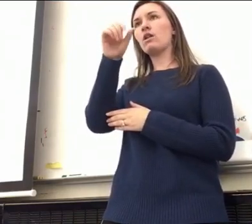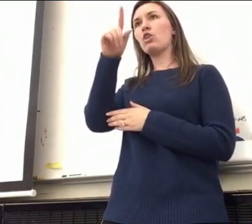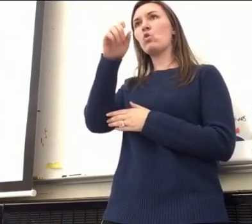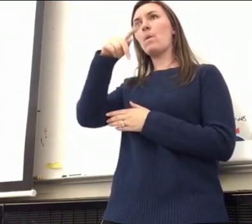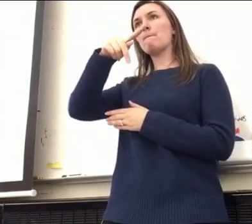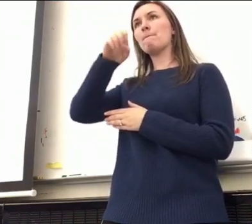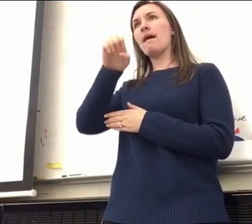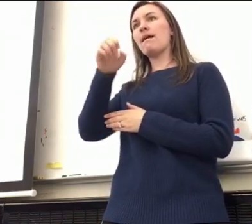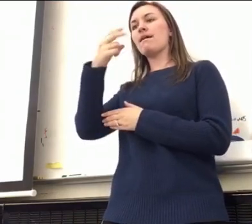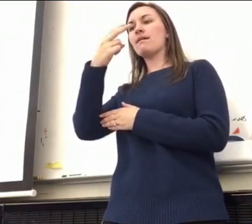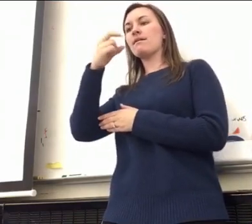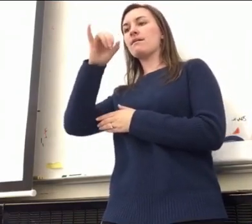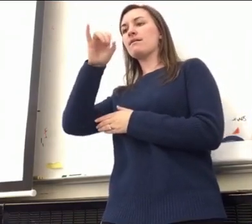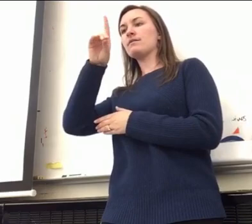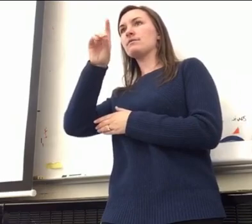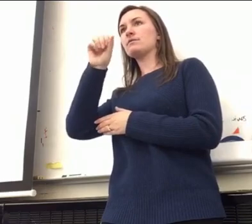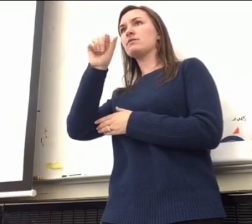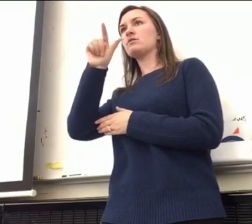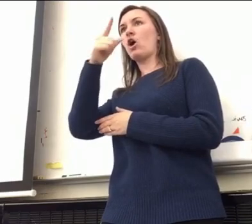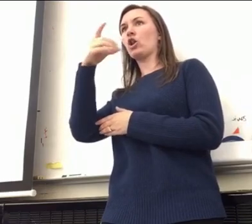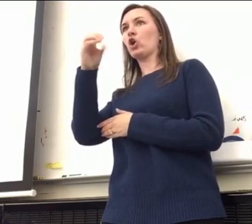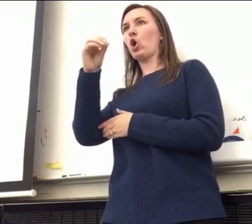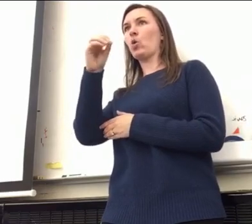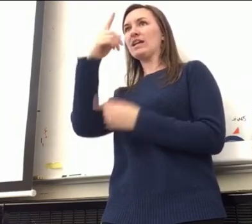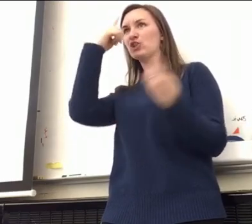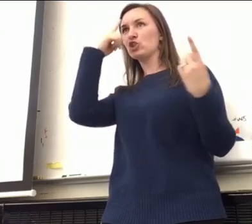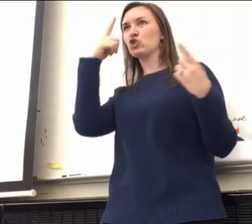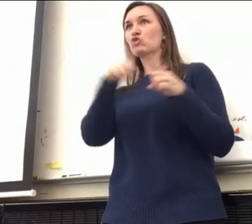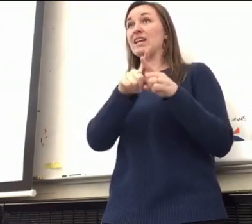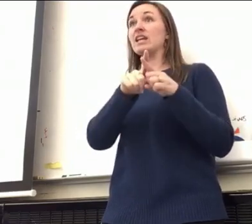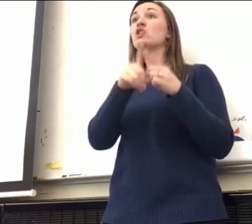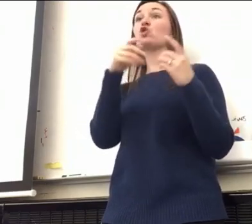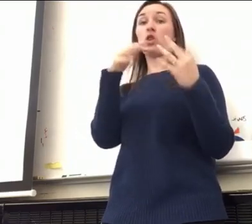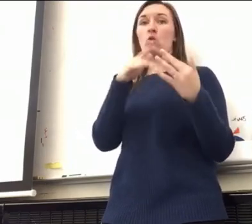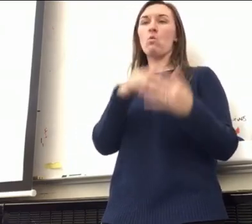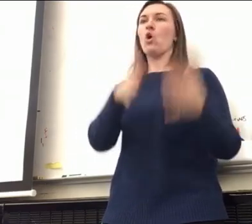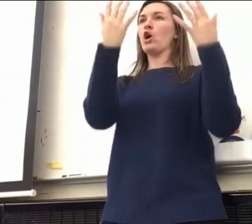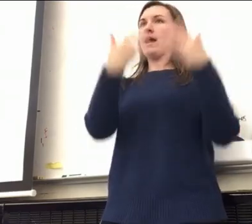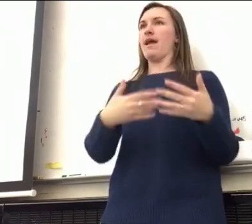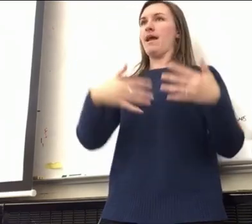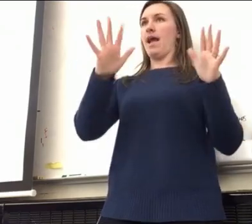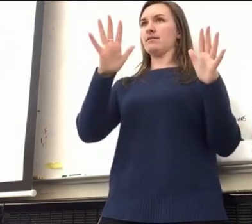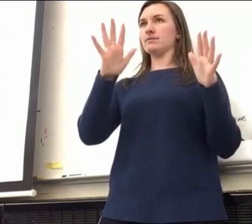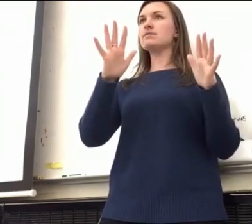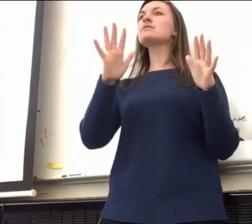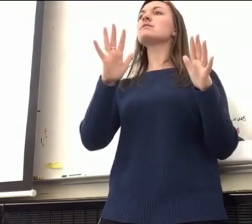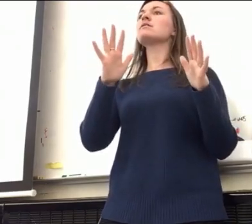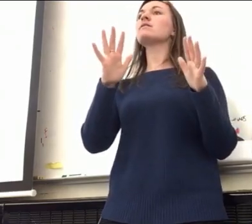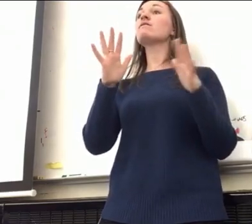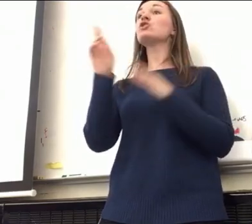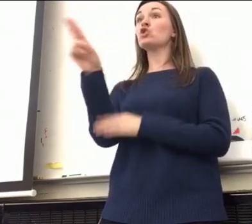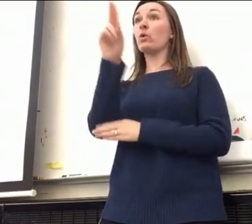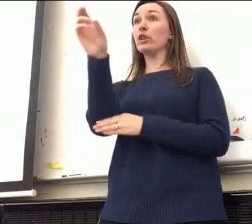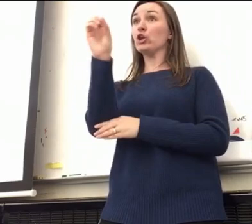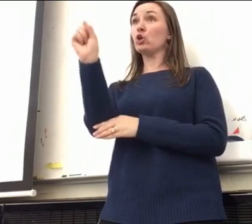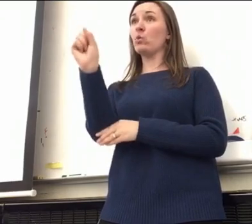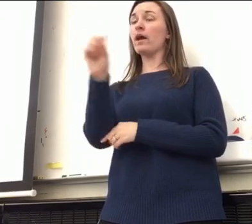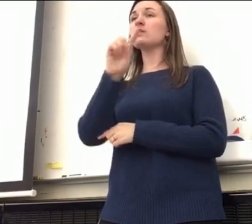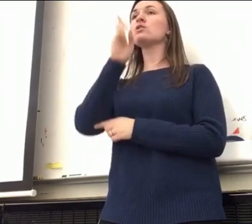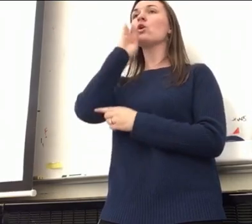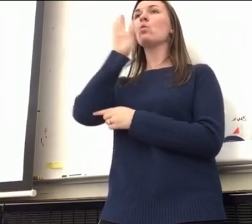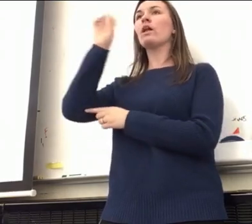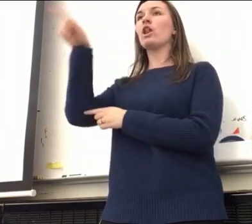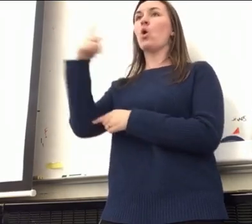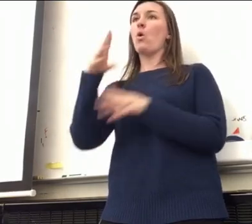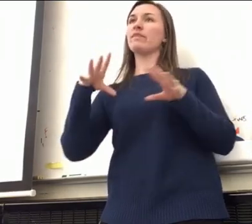going to end the U.S. war with Mexico. And in return of ending this war, the United States is only going to